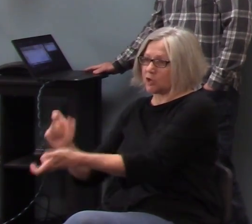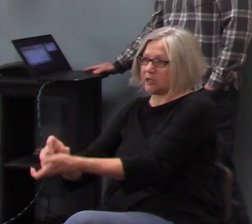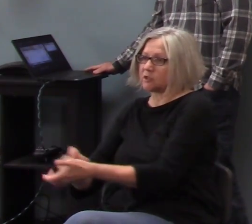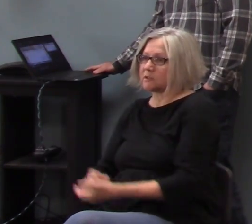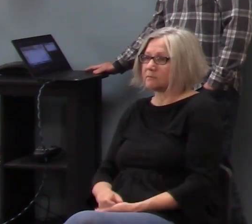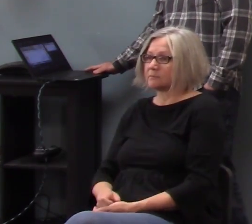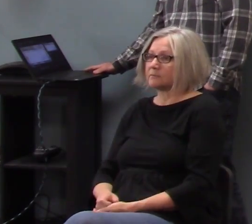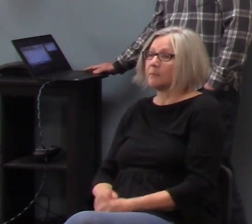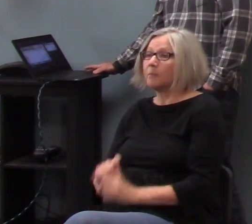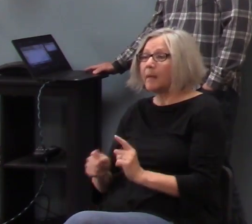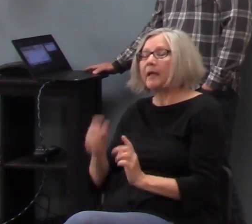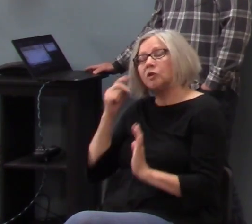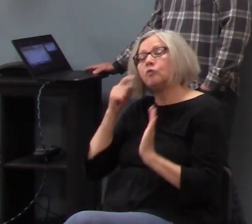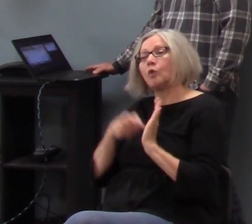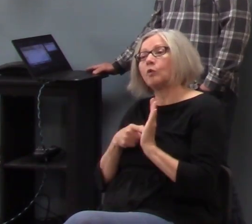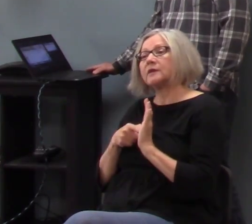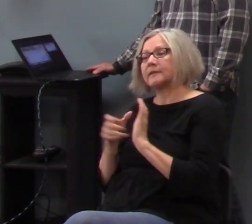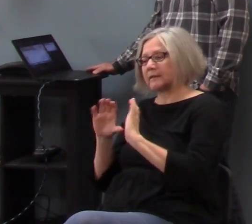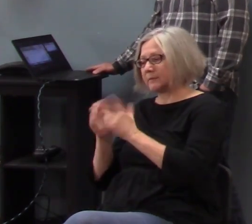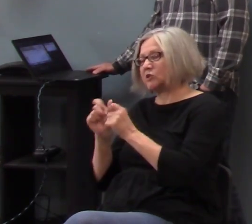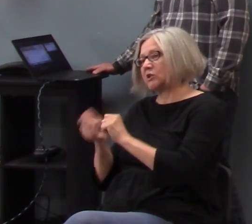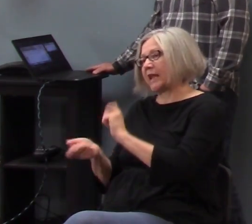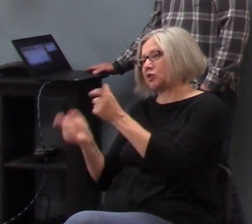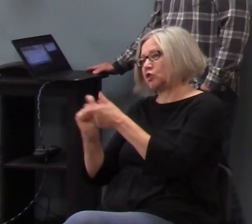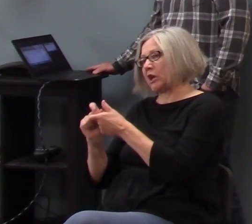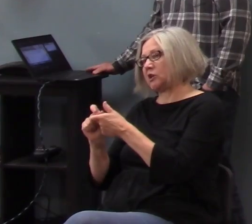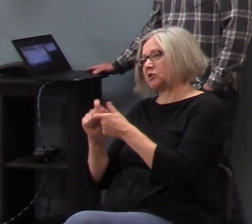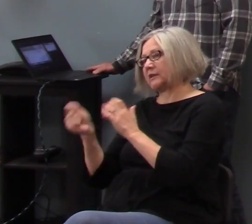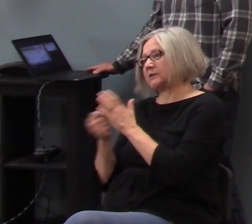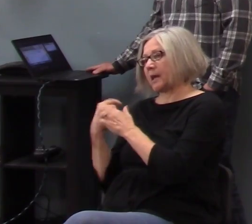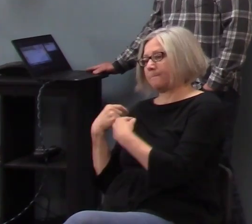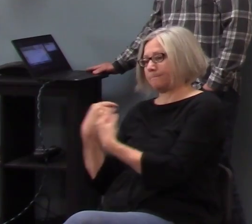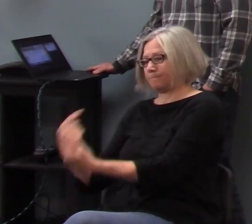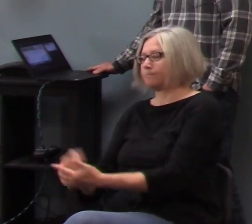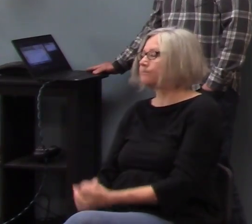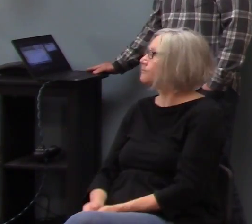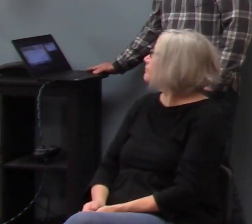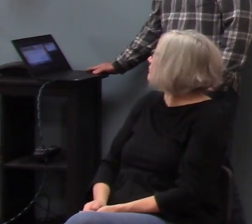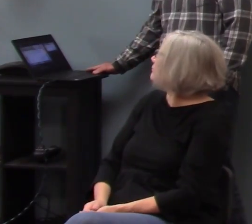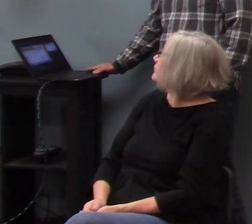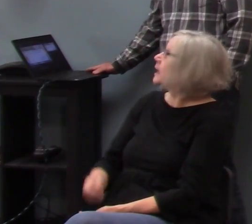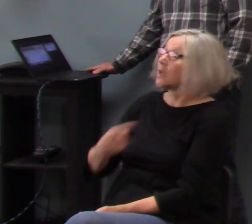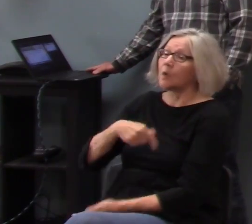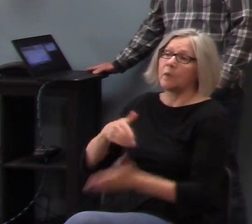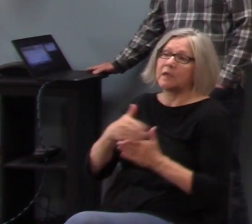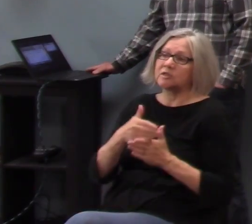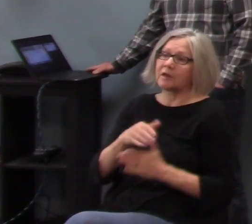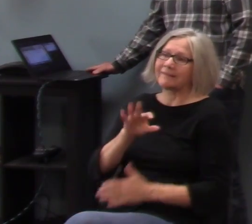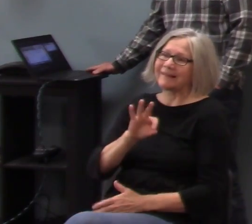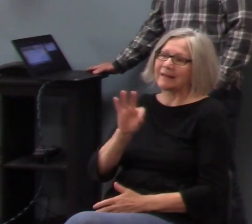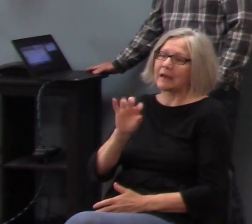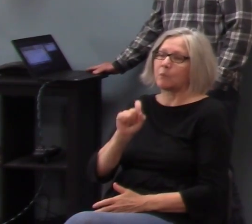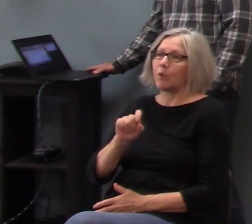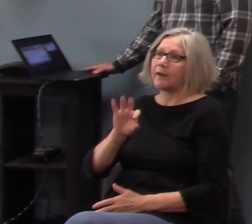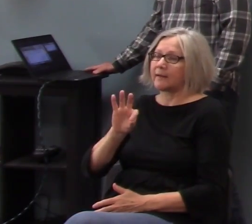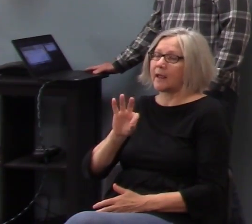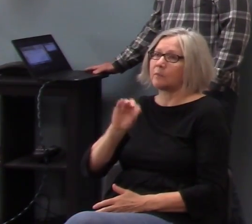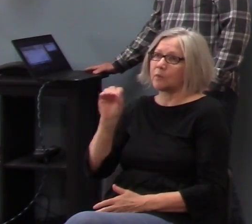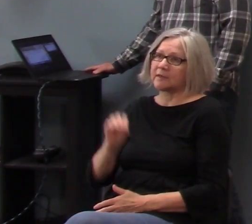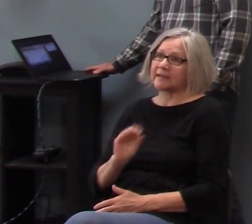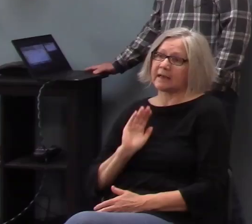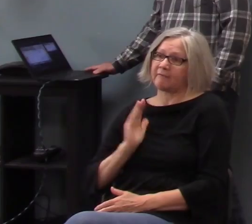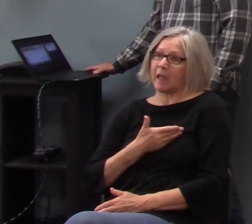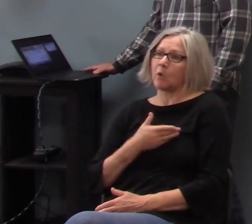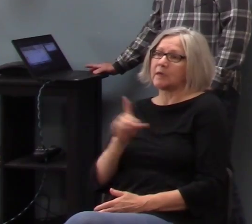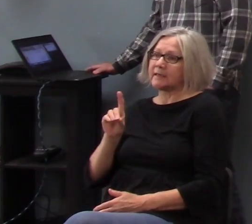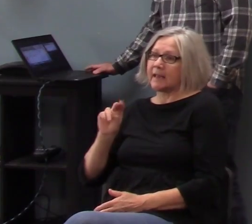species can change over time. Okay? Common descent is almost irrefutable because, again, we do share 99.7% of our DNA with chimps.